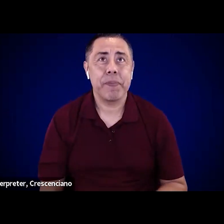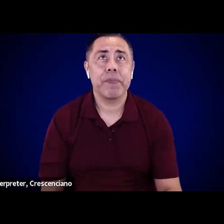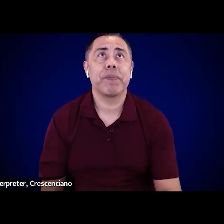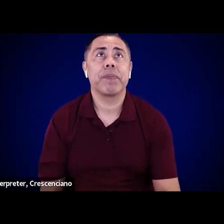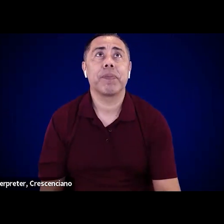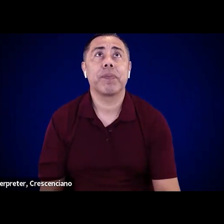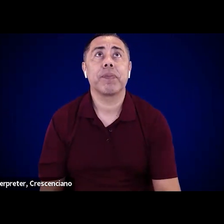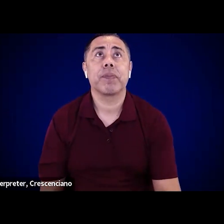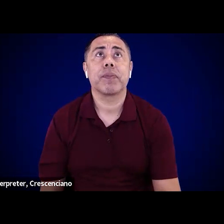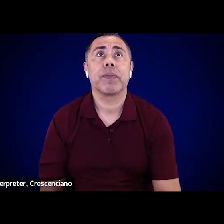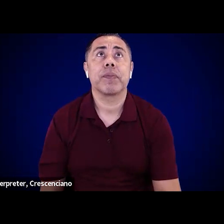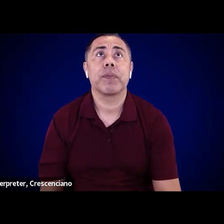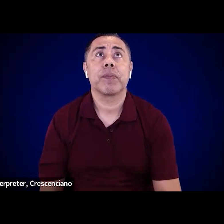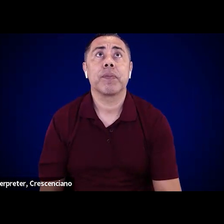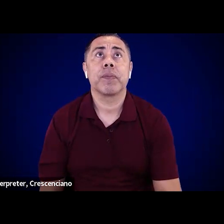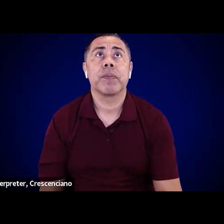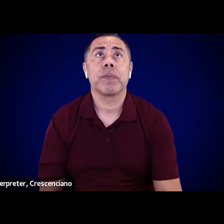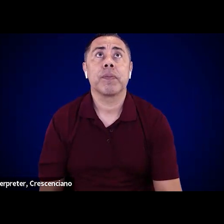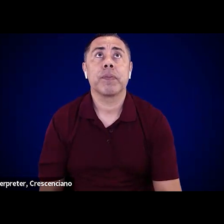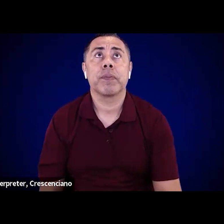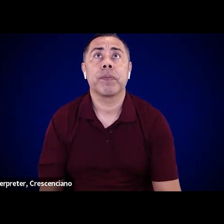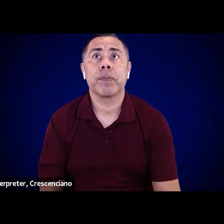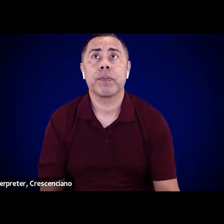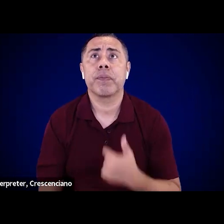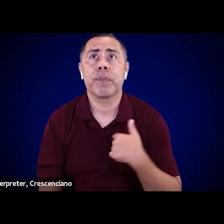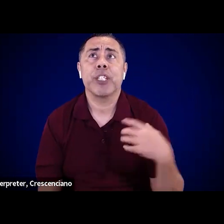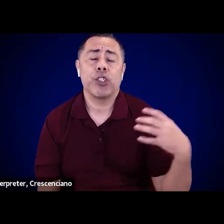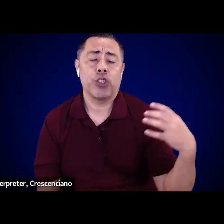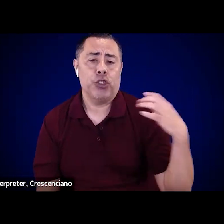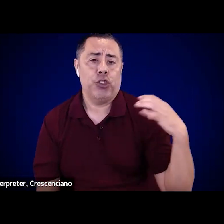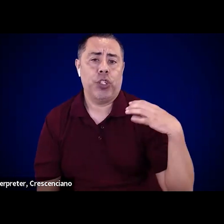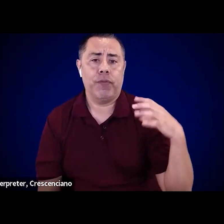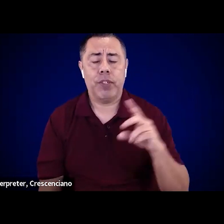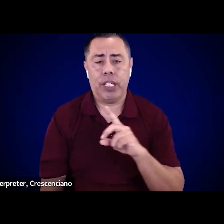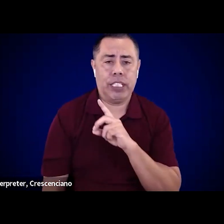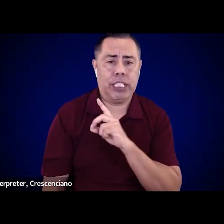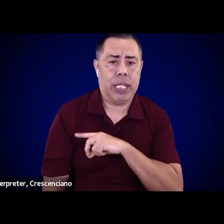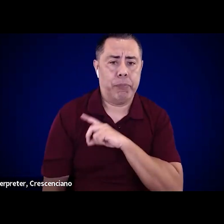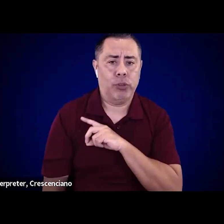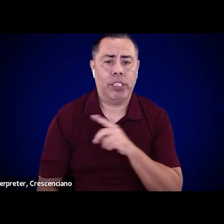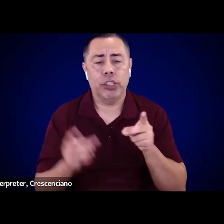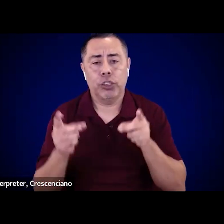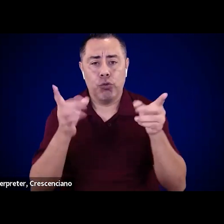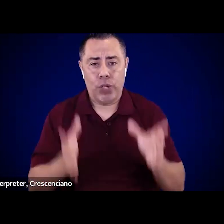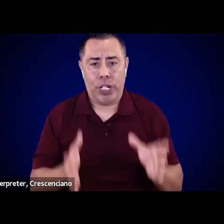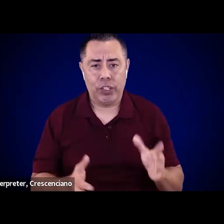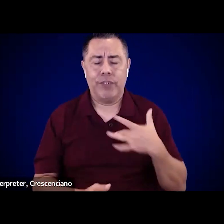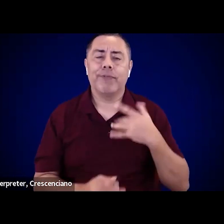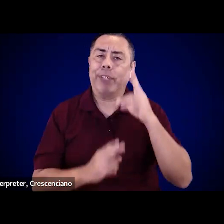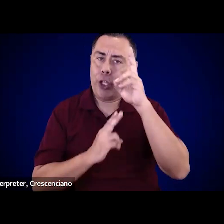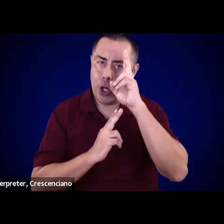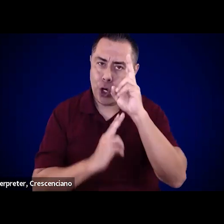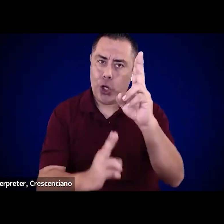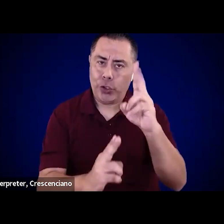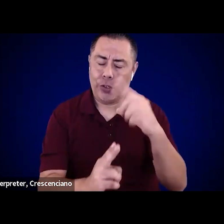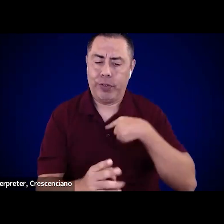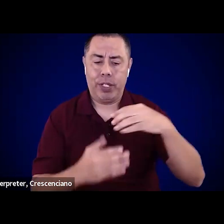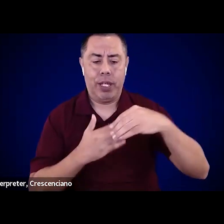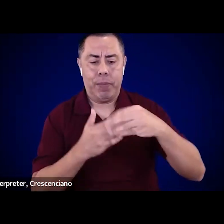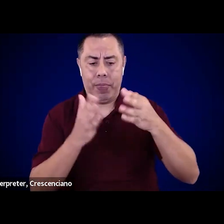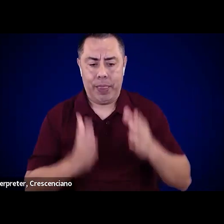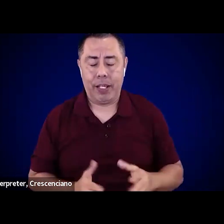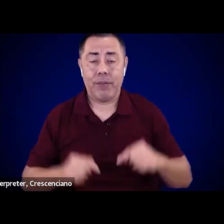As Chief Deputy Director, I'm honored to be a leader in an agency where the principles of